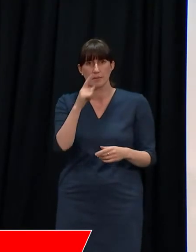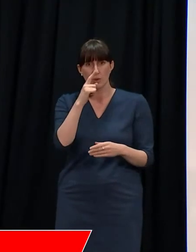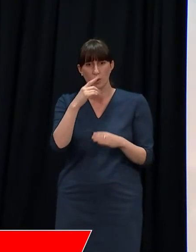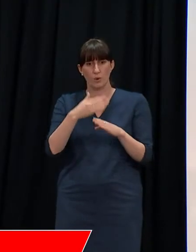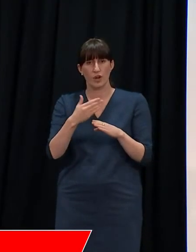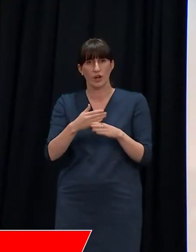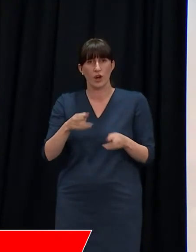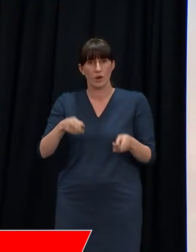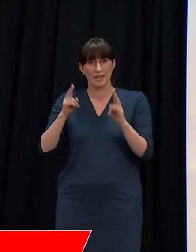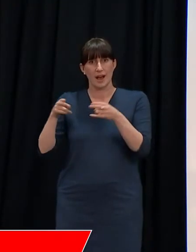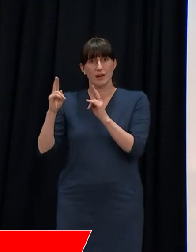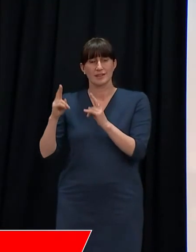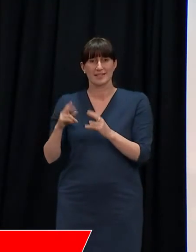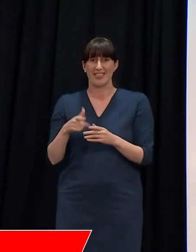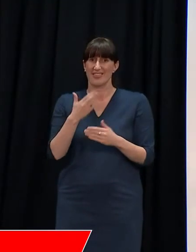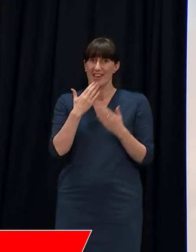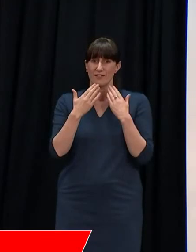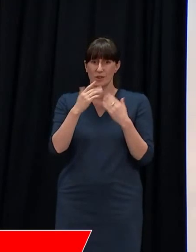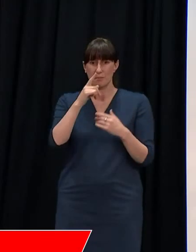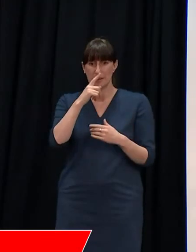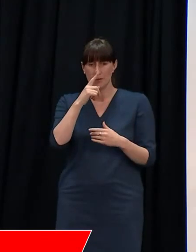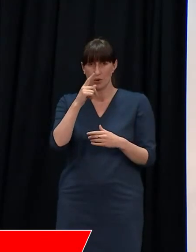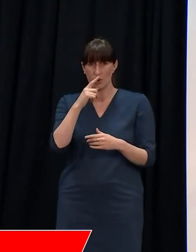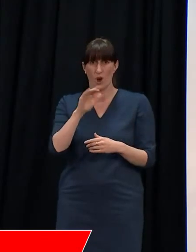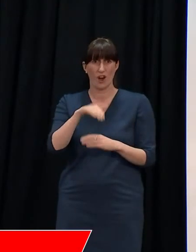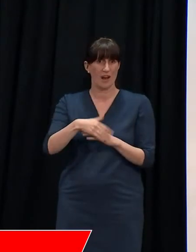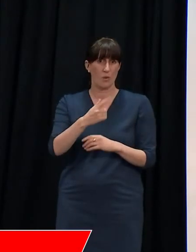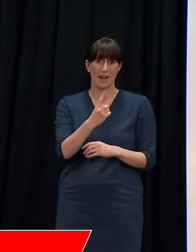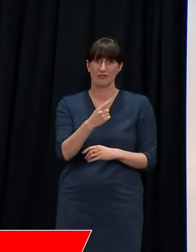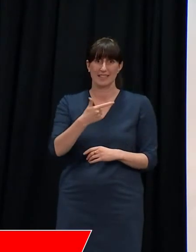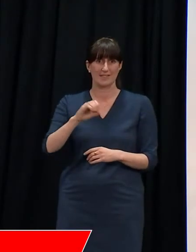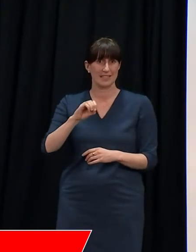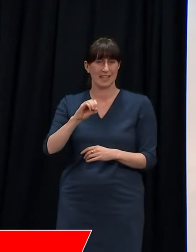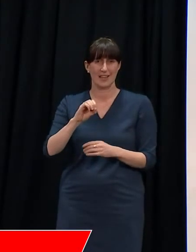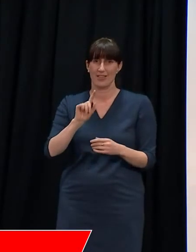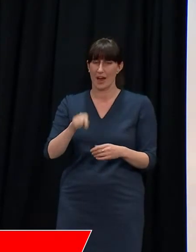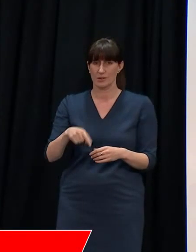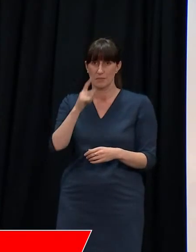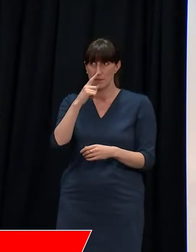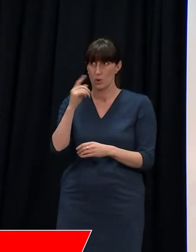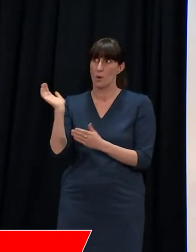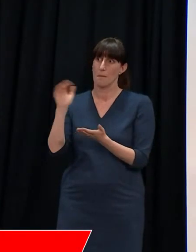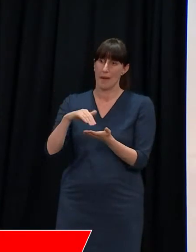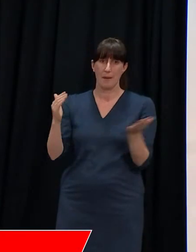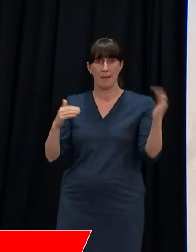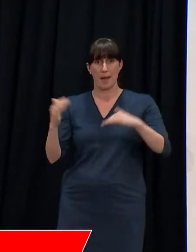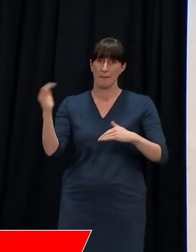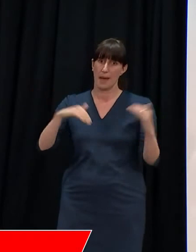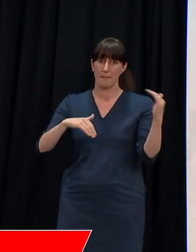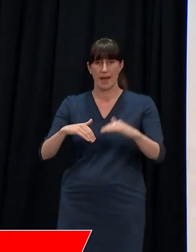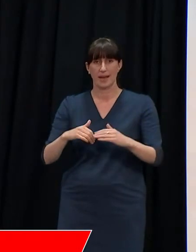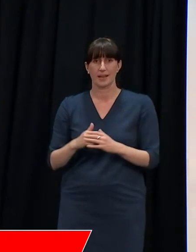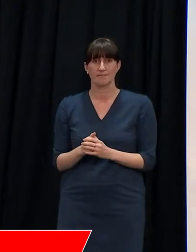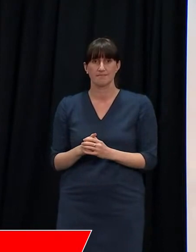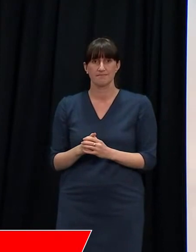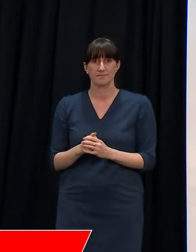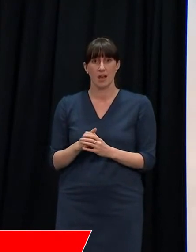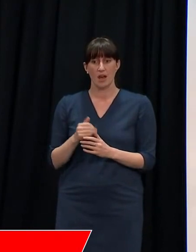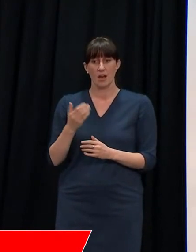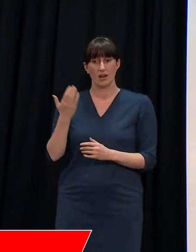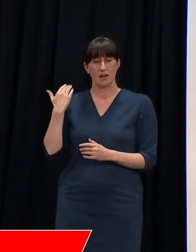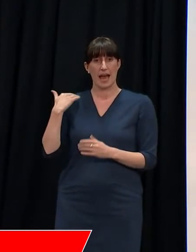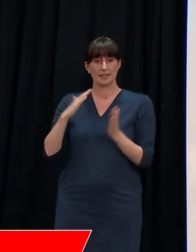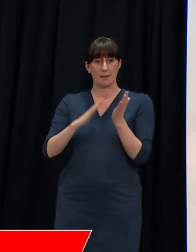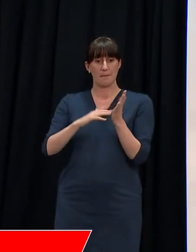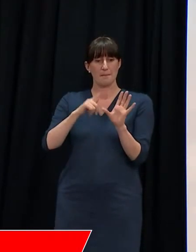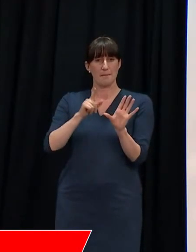for 14 days before rejoining our team of 5 million. Since May, everyone going through MIQ has been invited